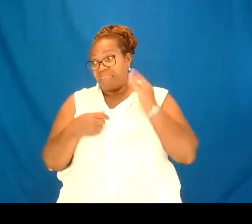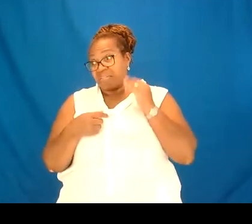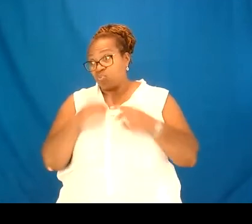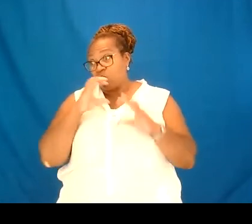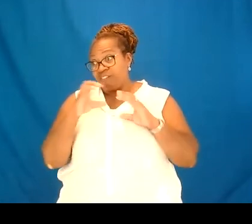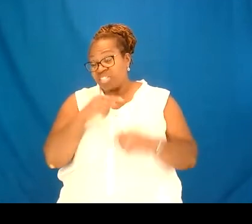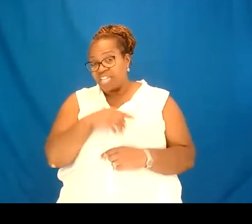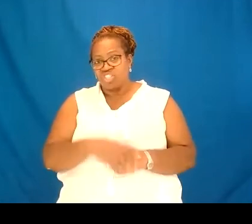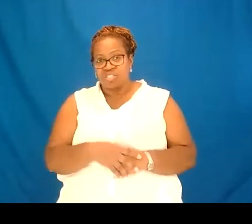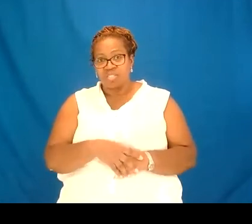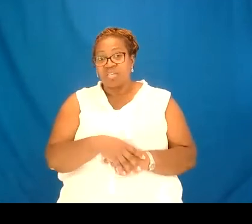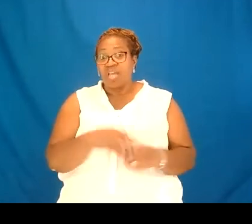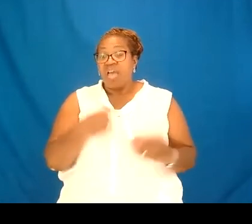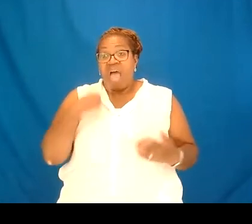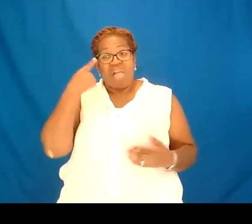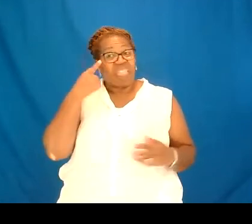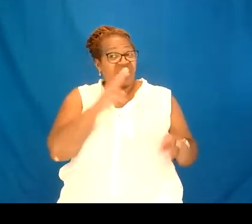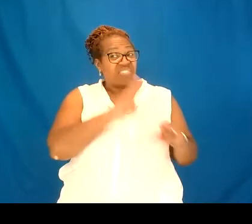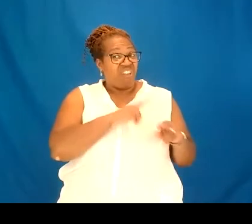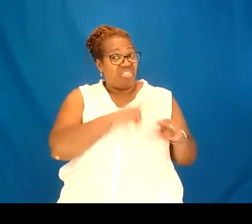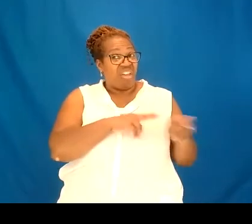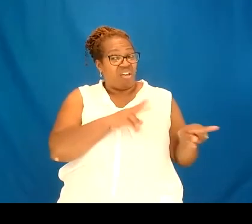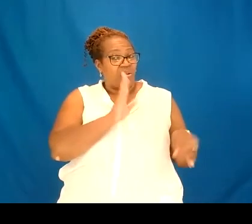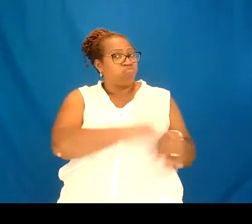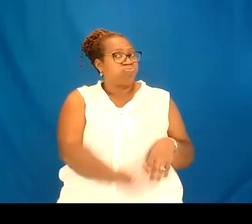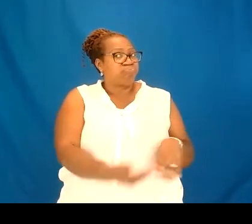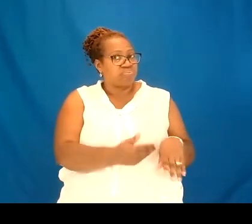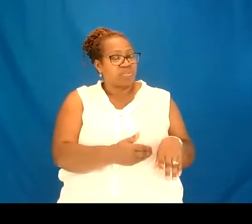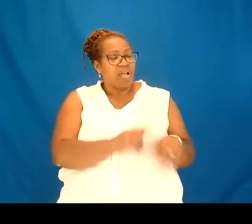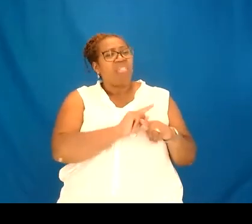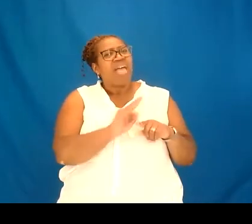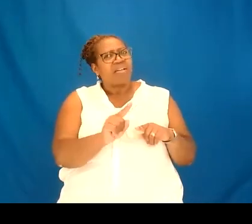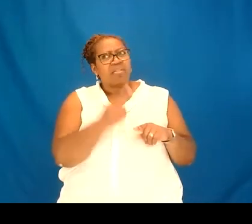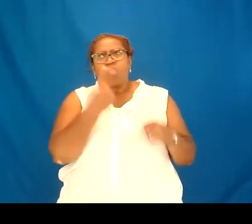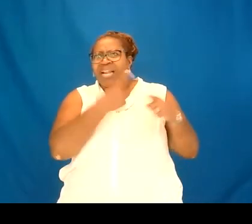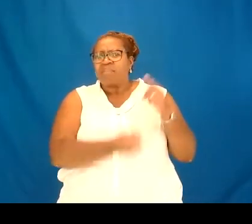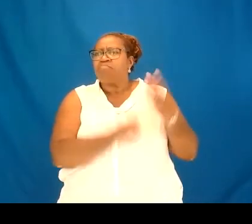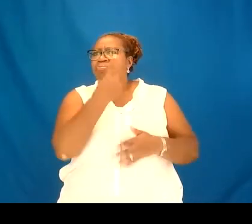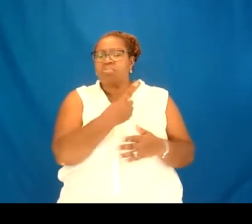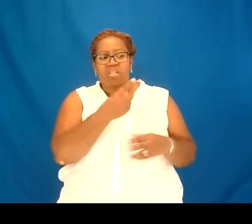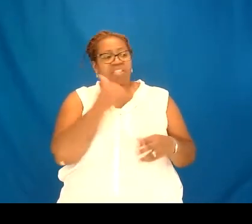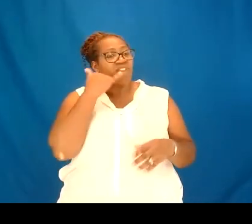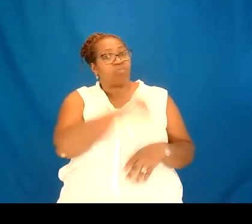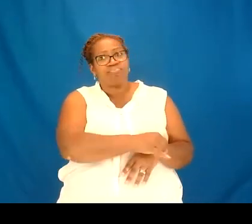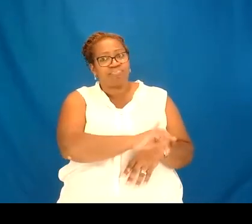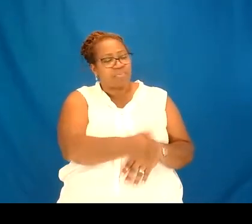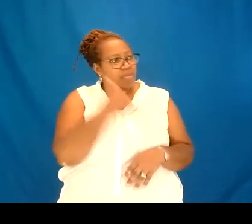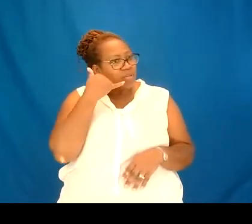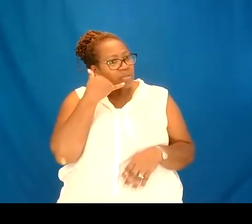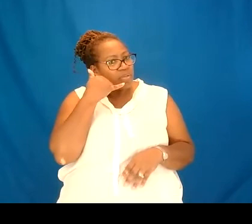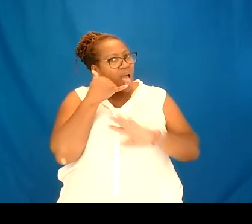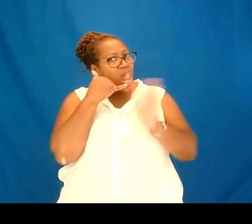running him a bath. 1 second later, the phone rings again. He says, hi, Dad. Thank you,